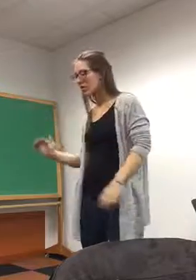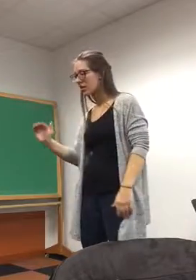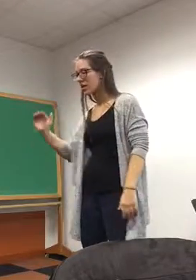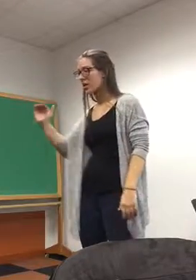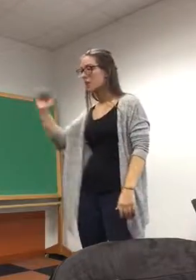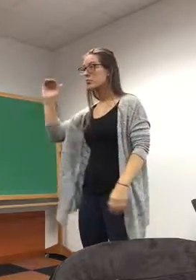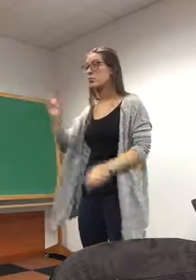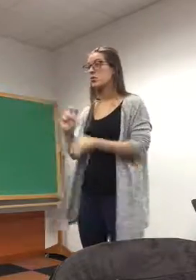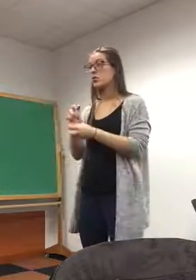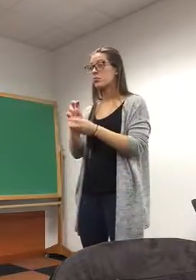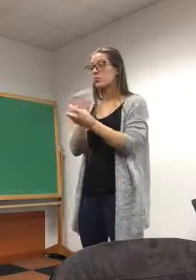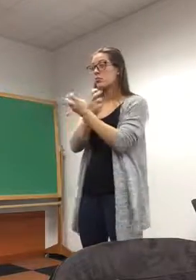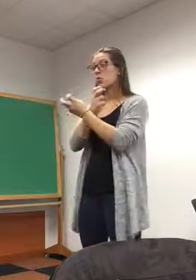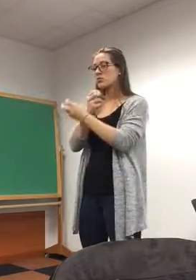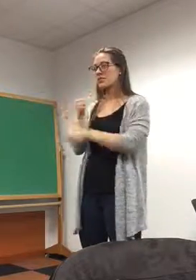longer, you guys get bigger.